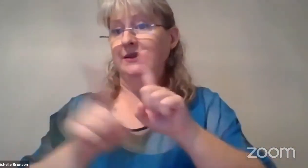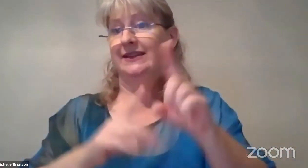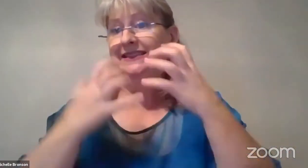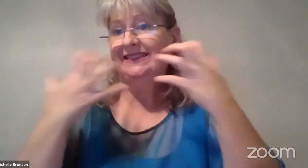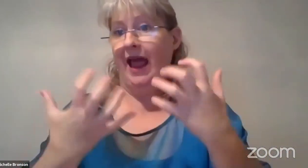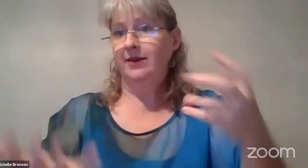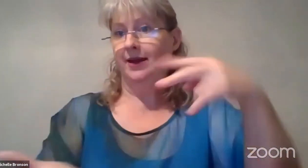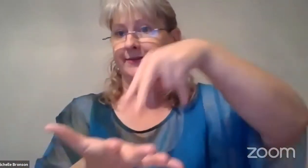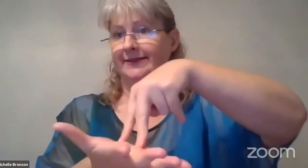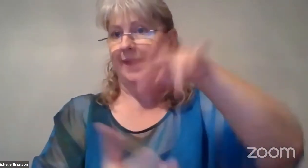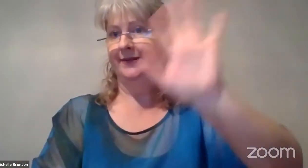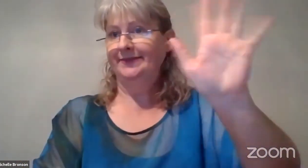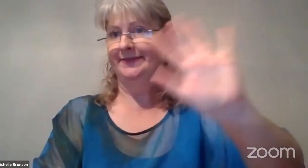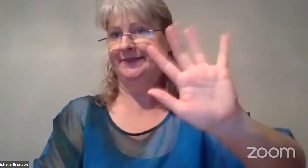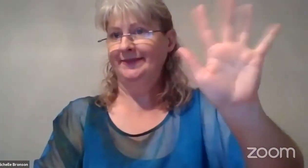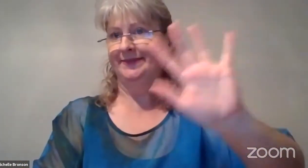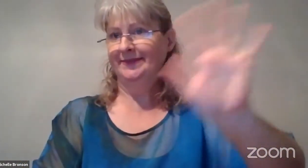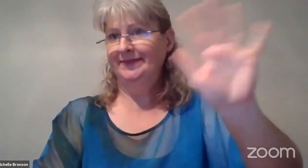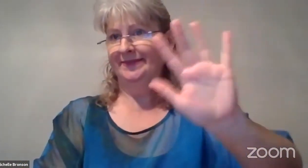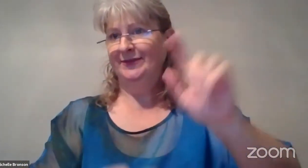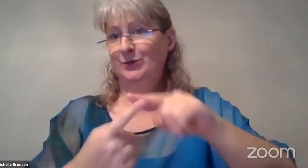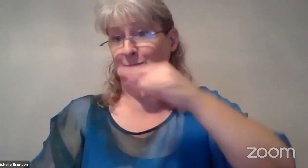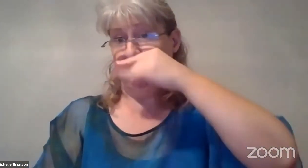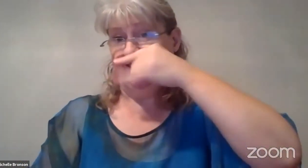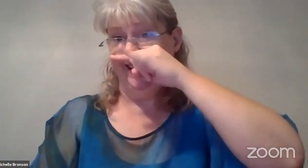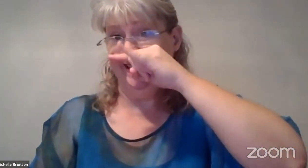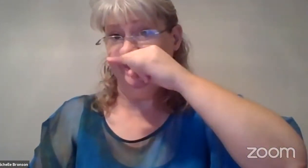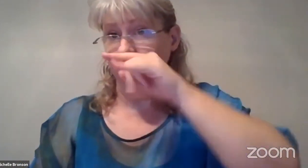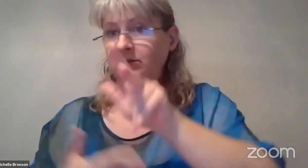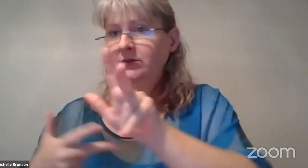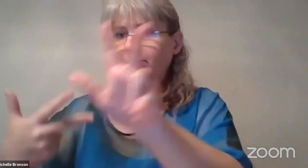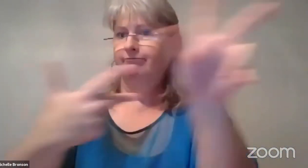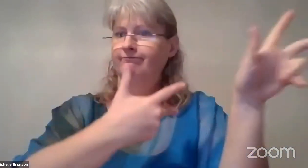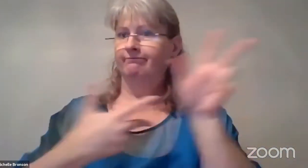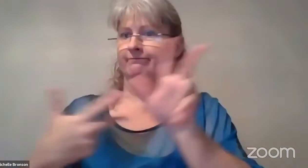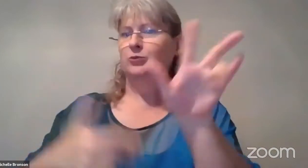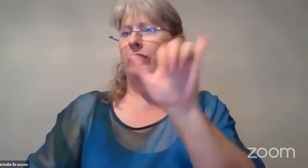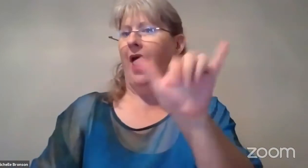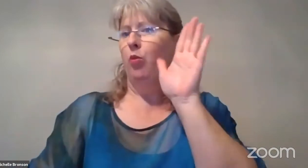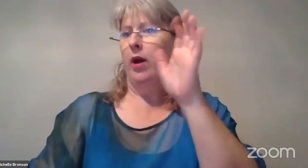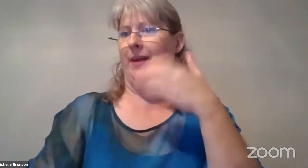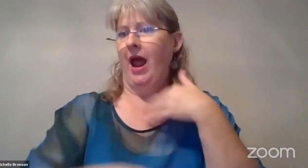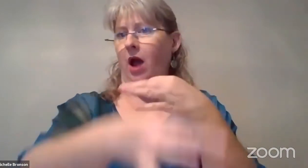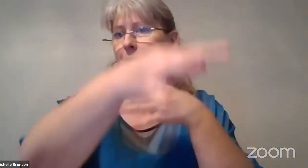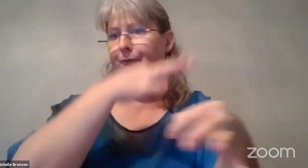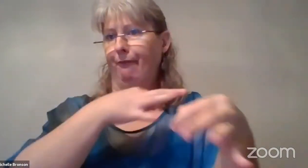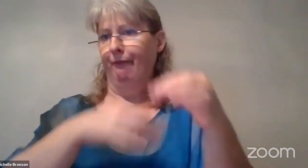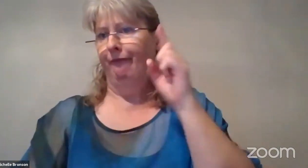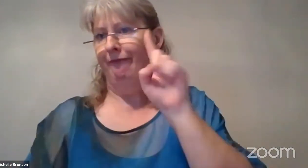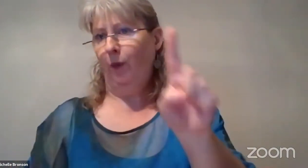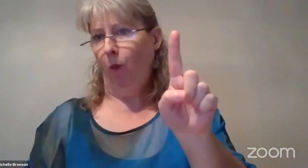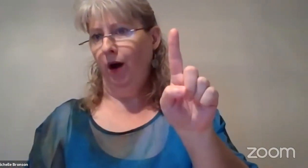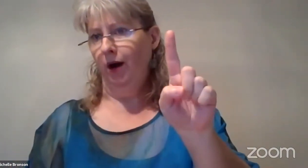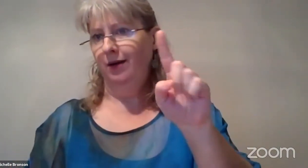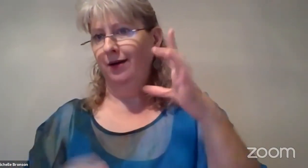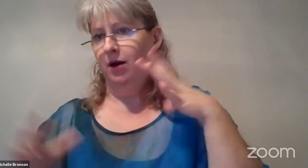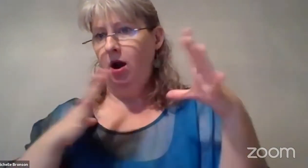hand out those plates. There will be somebody dressed as Santa greeting the children, and so that will be